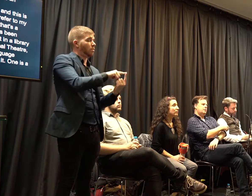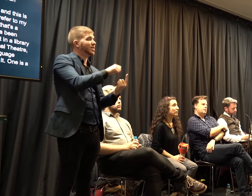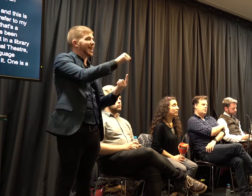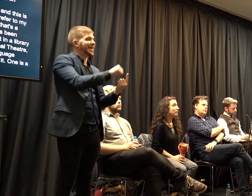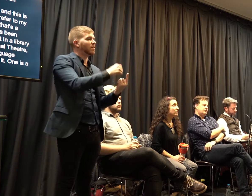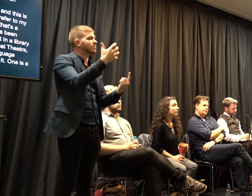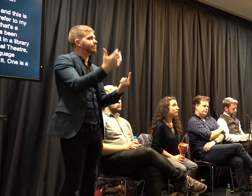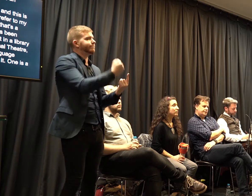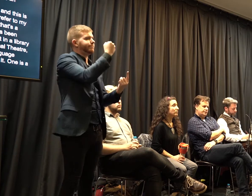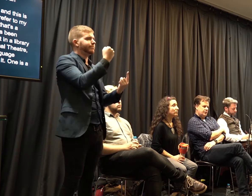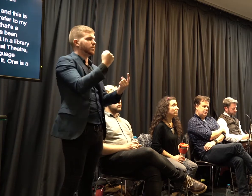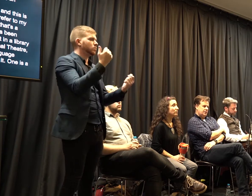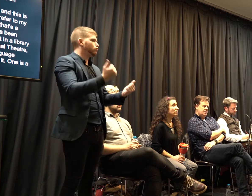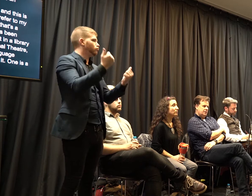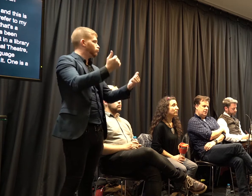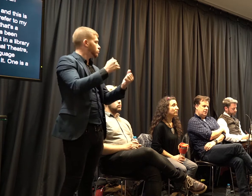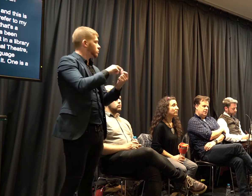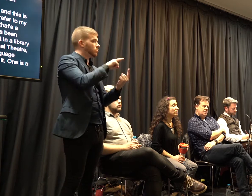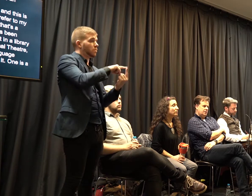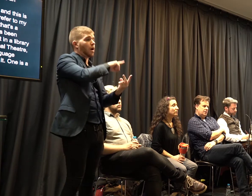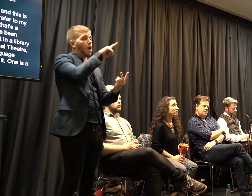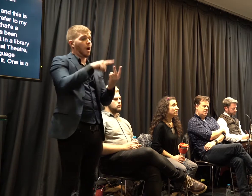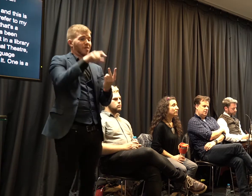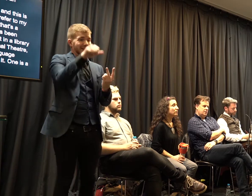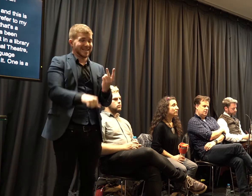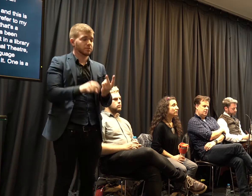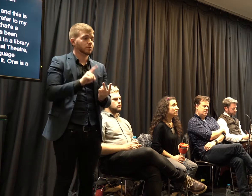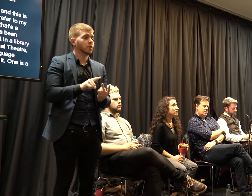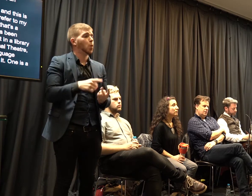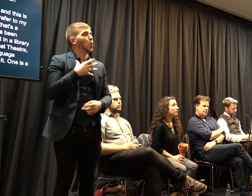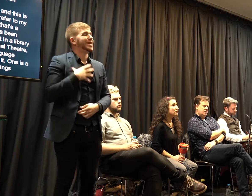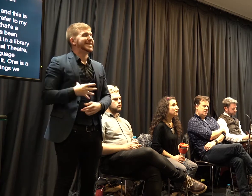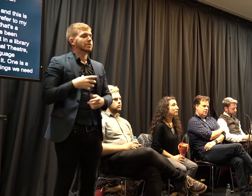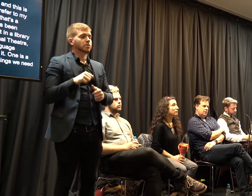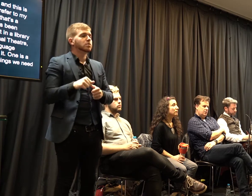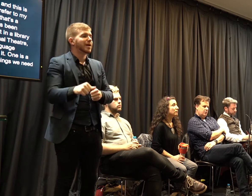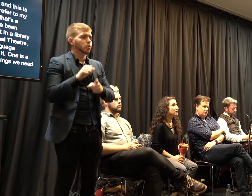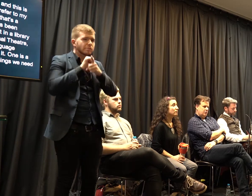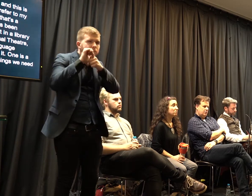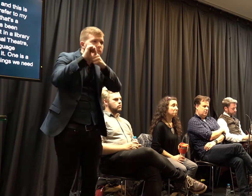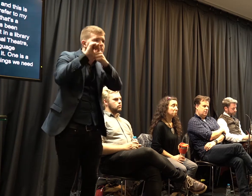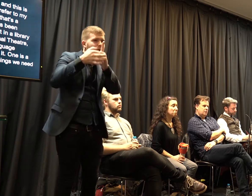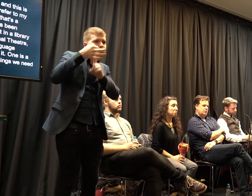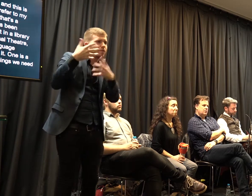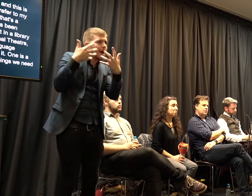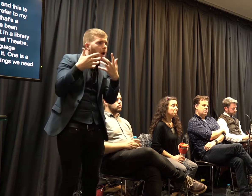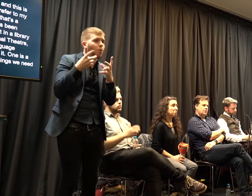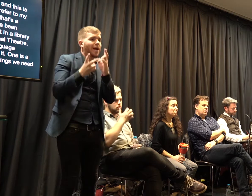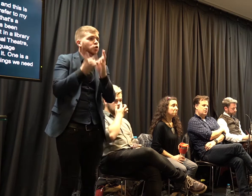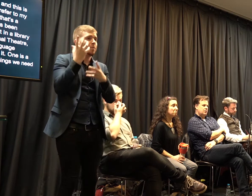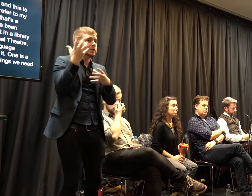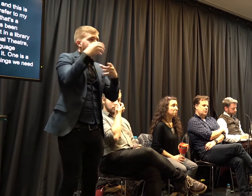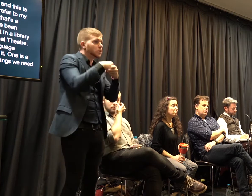successes, and the other is a list of things we need to do next. Like, let's get the interpreters into lots